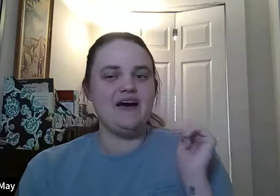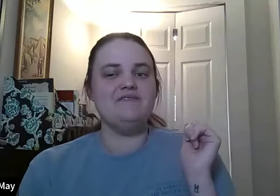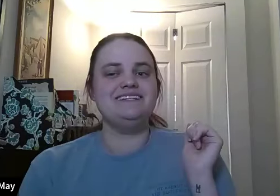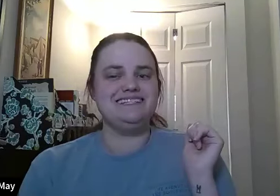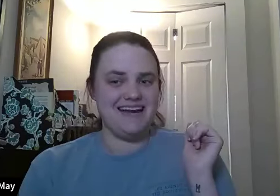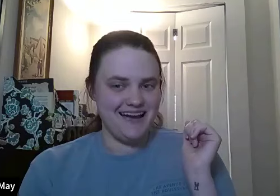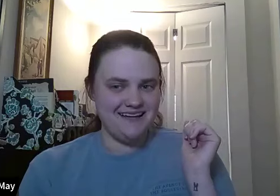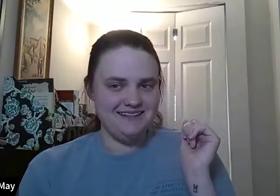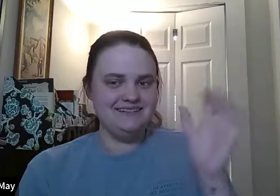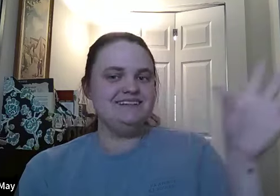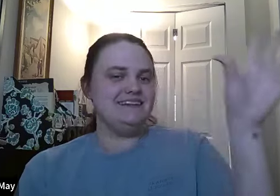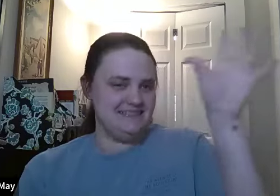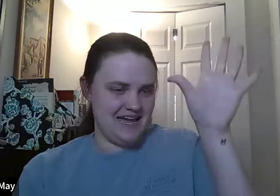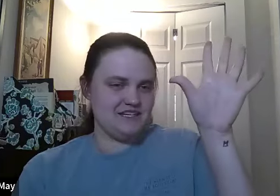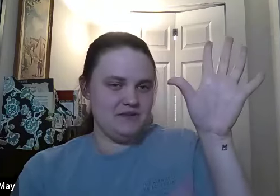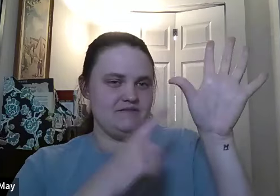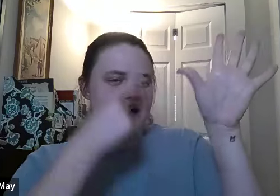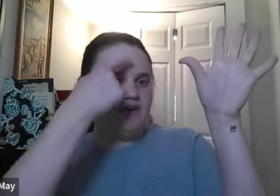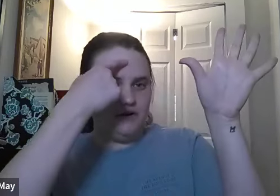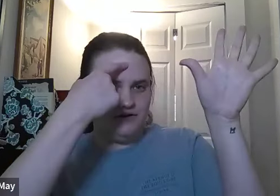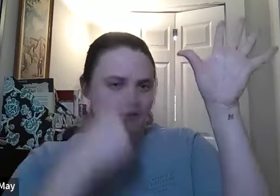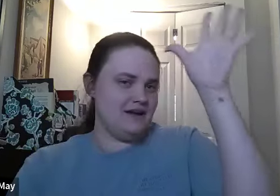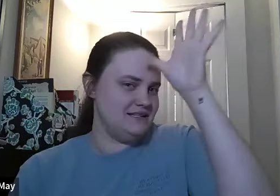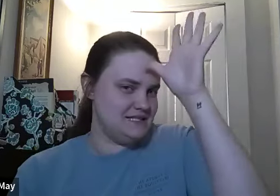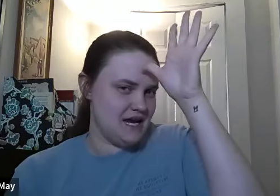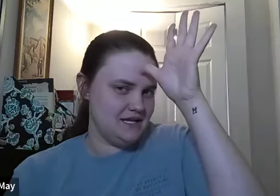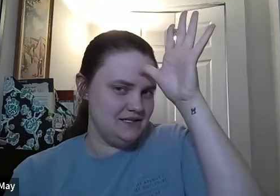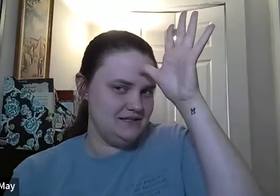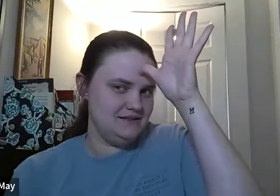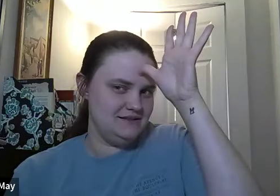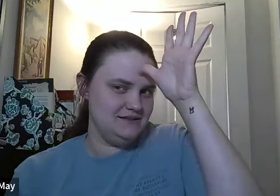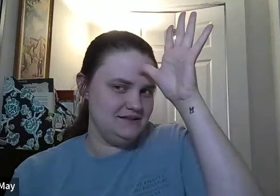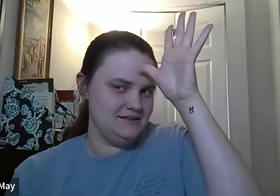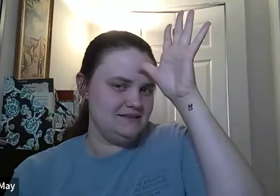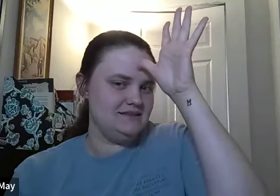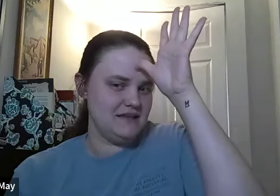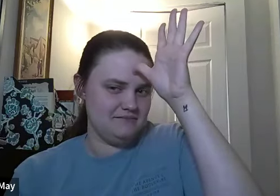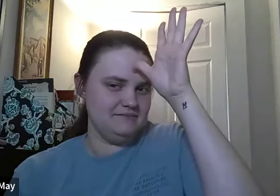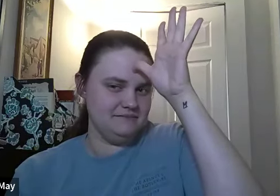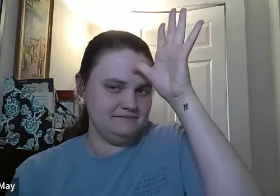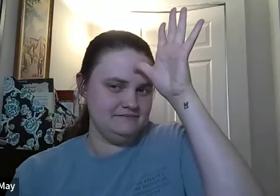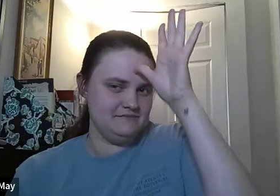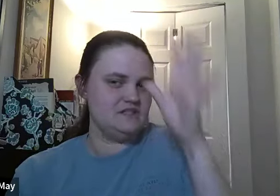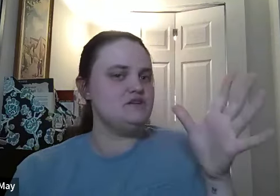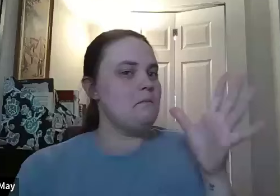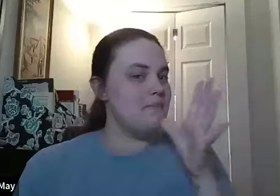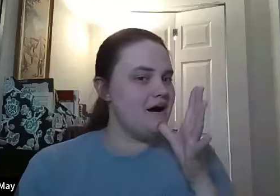have dad, and dad's going to be the 5 on our forehead. Dad. Dad. So